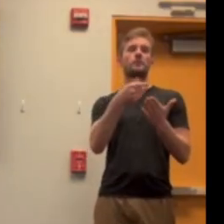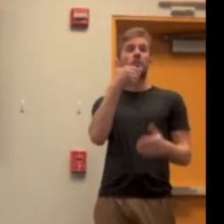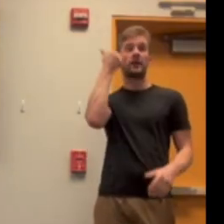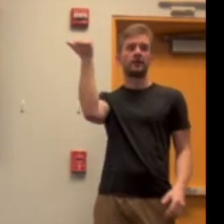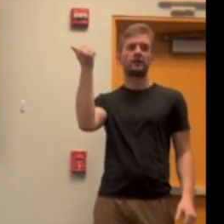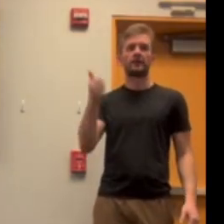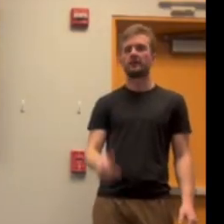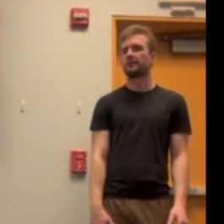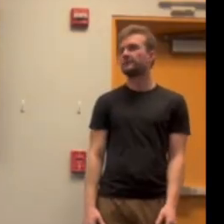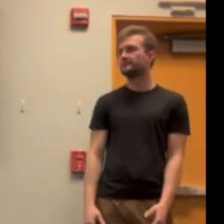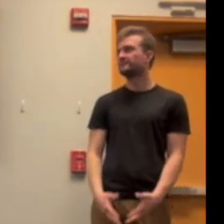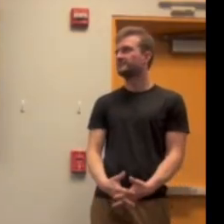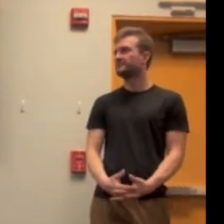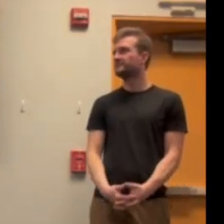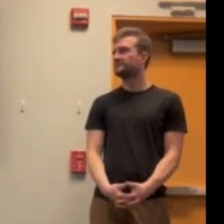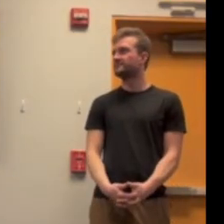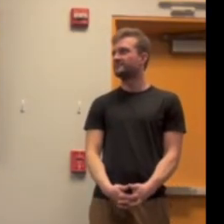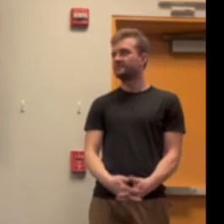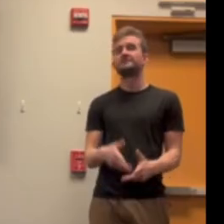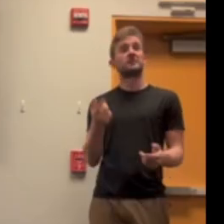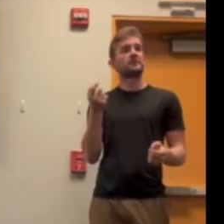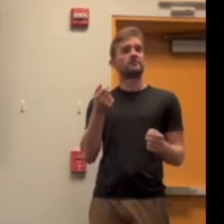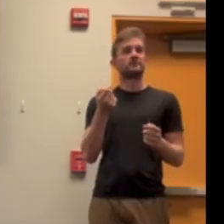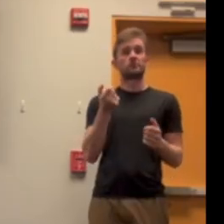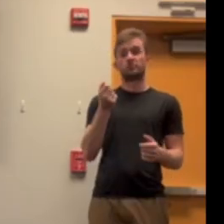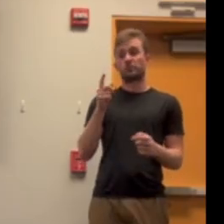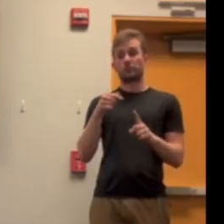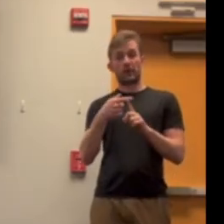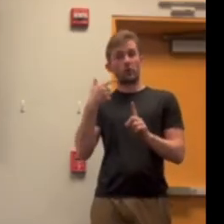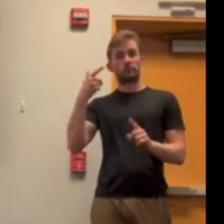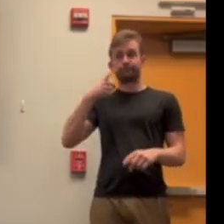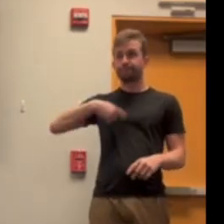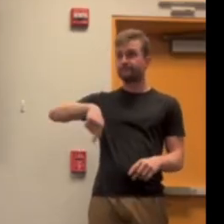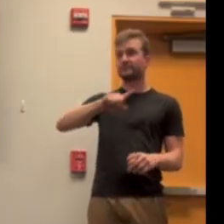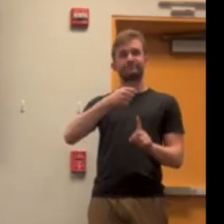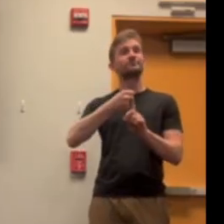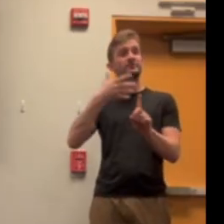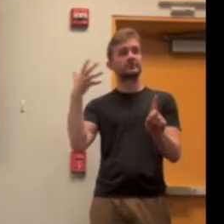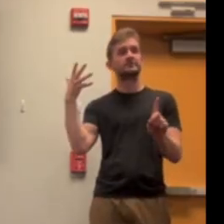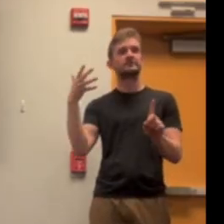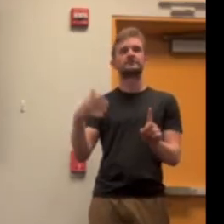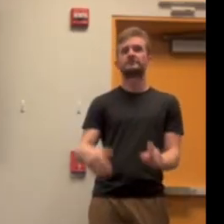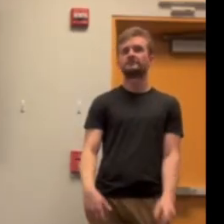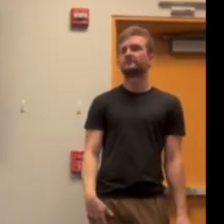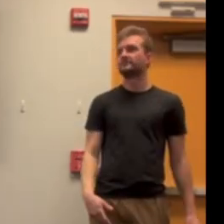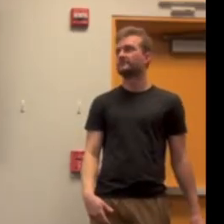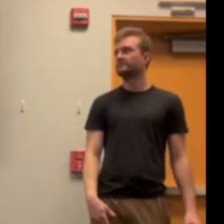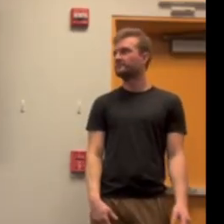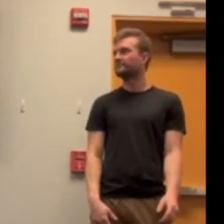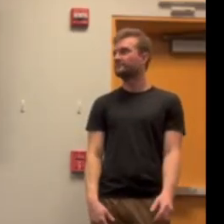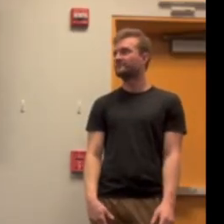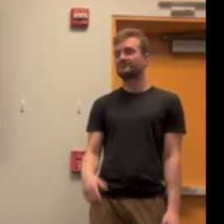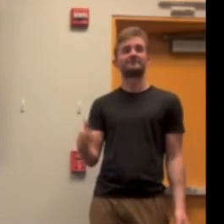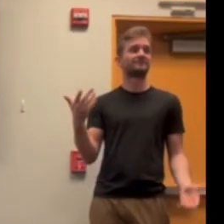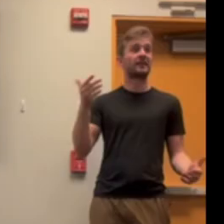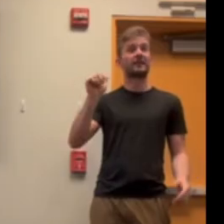And then just a little bit about us. So we are, at the Advantage Federal Credit Union, like I said,